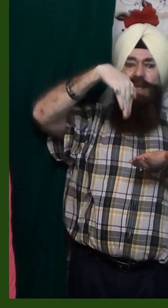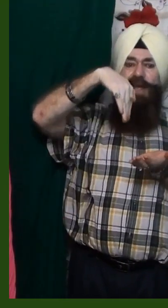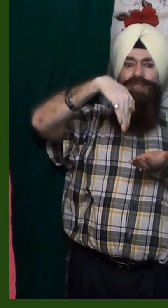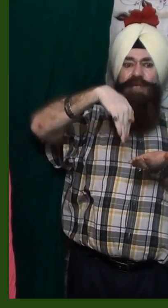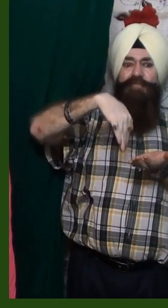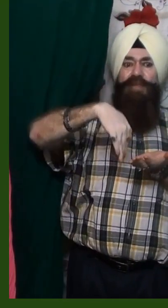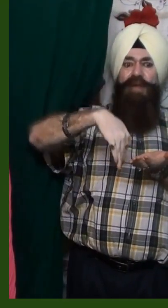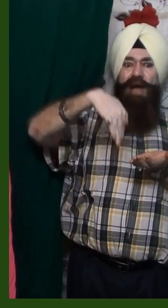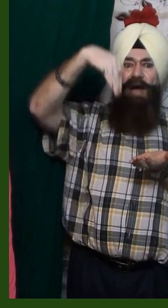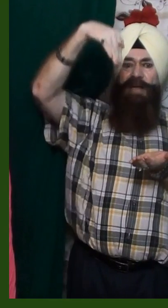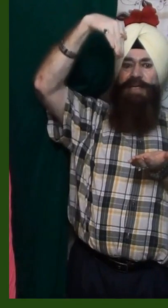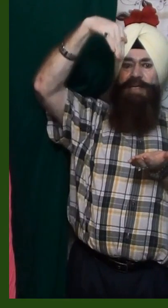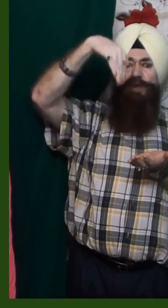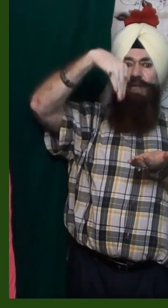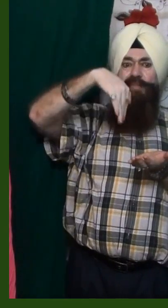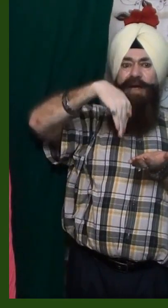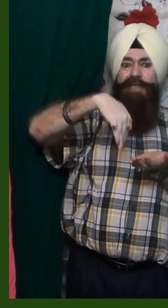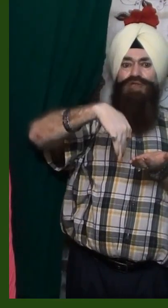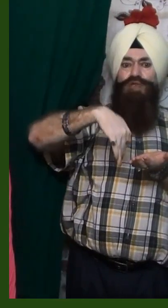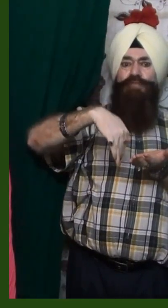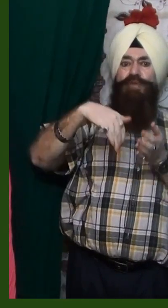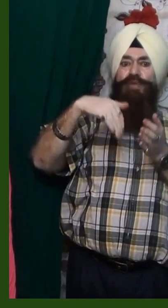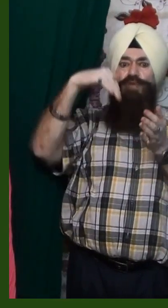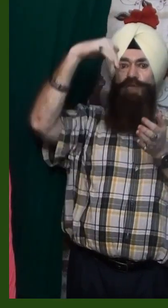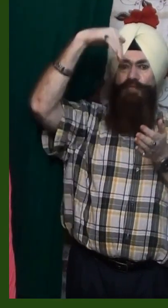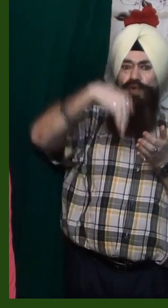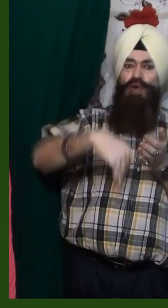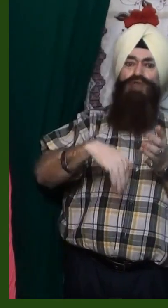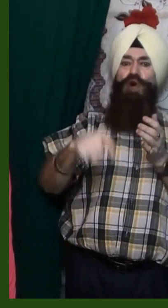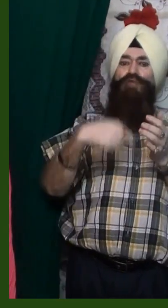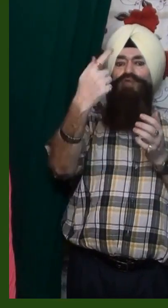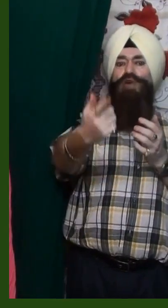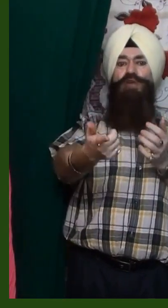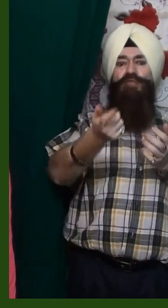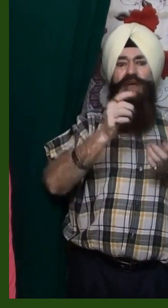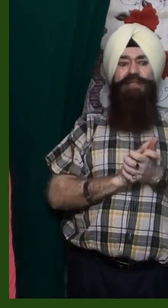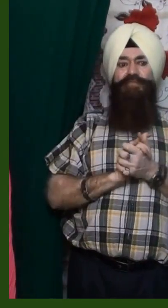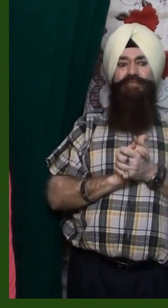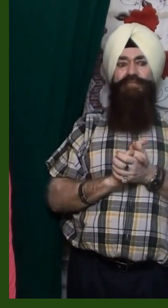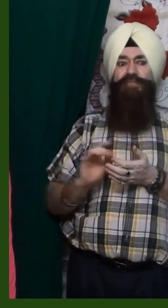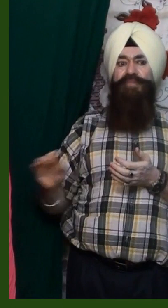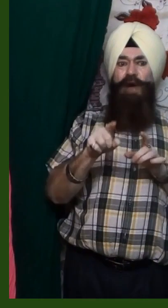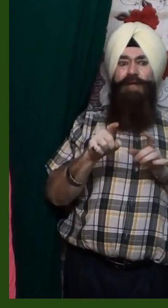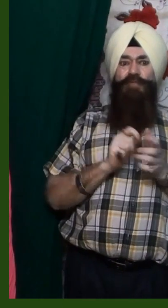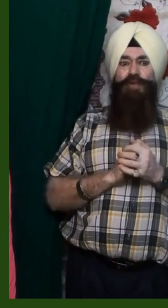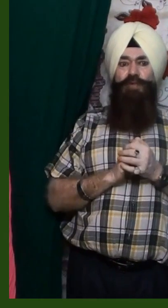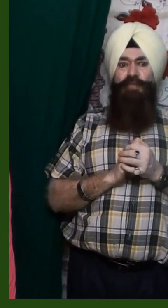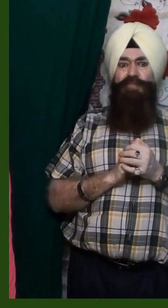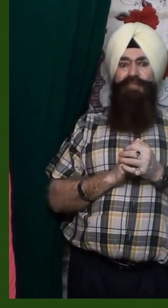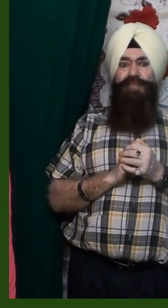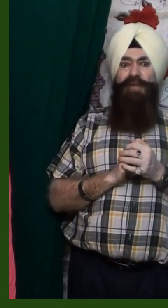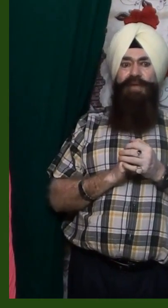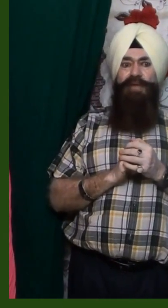opposite in direction and equal in magnitude to the force of your own weight. This point of